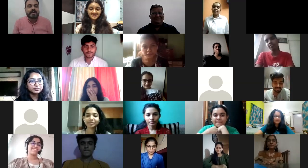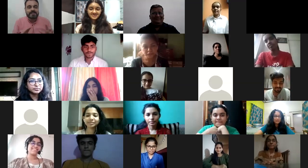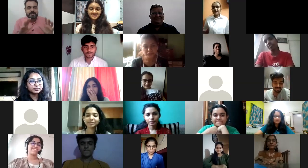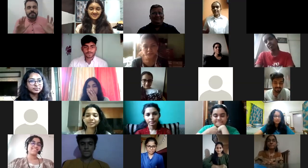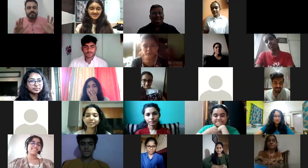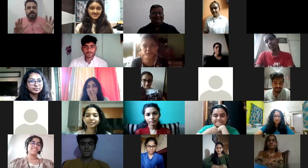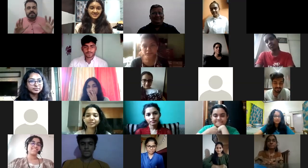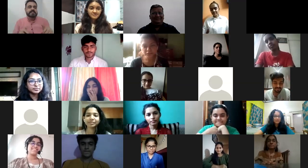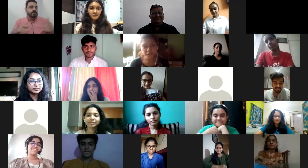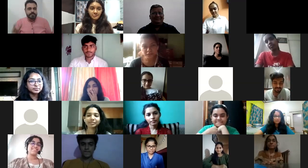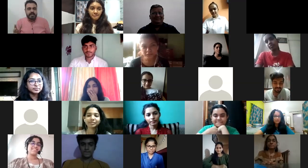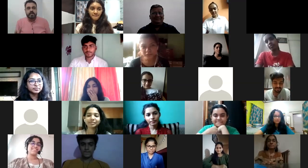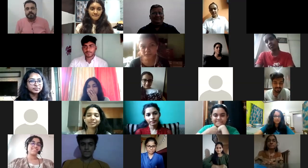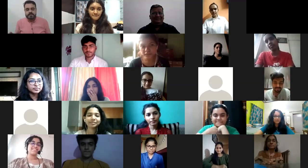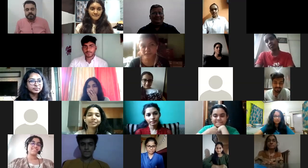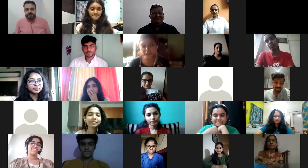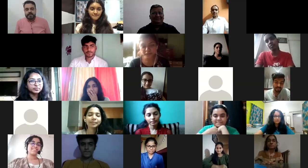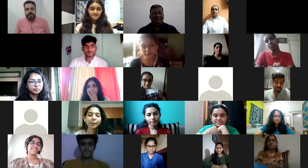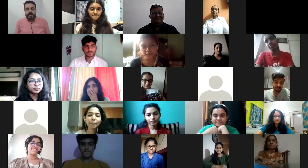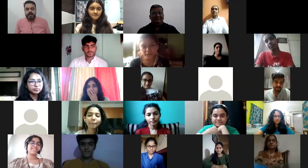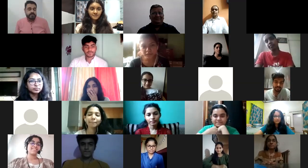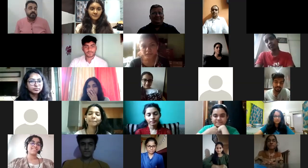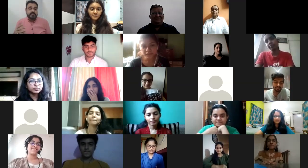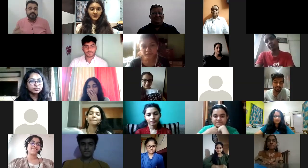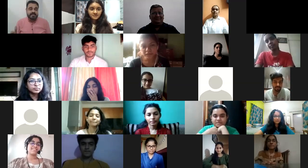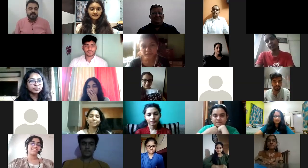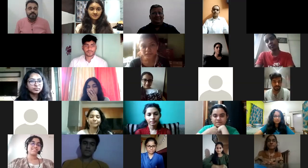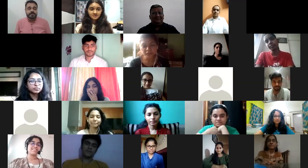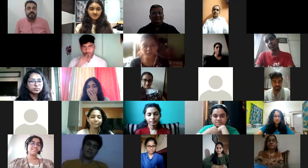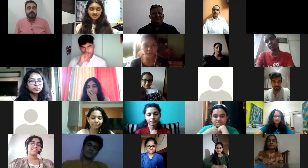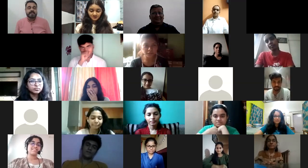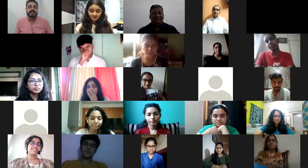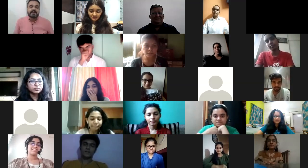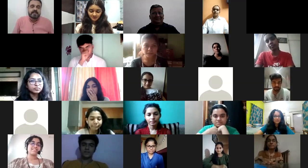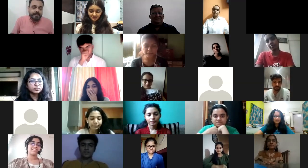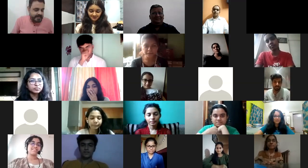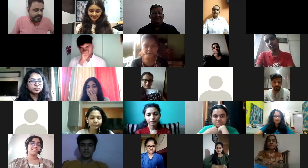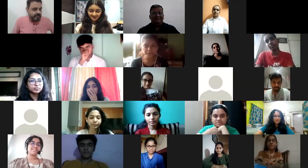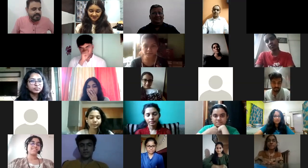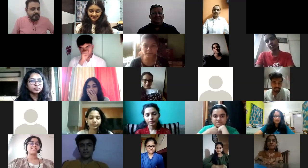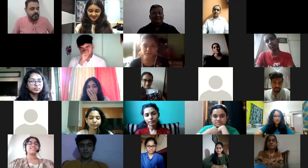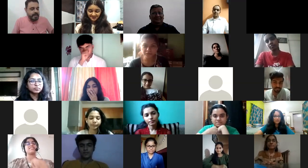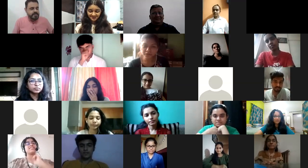So this is to spell your names, and if someone is asking you, but then practically what happens is